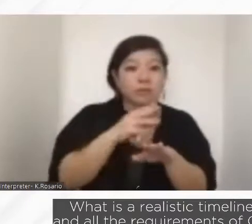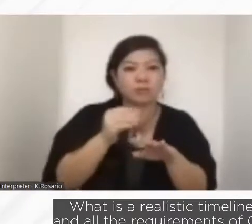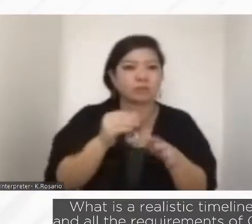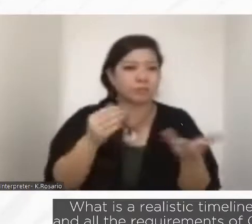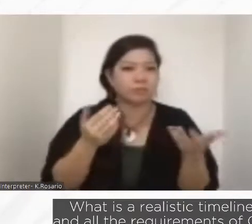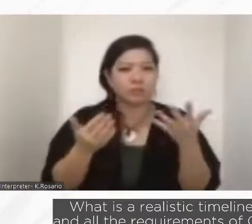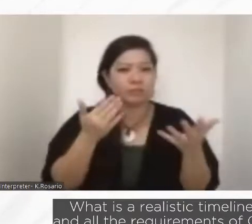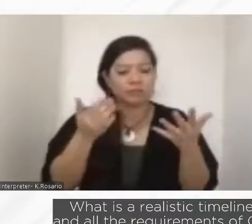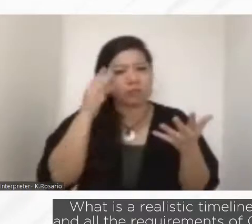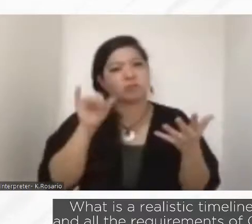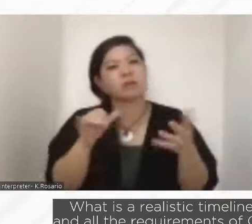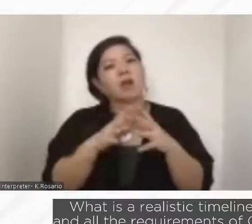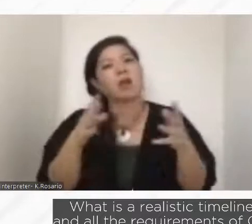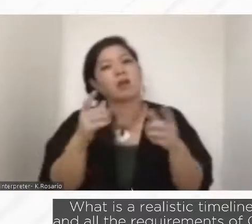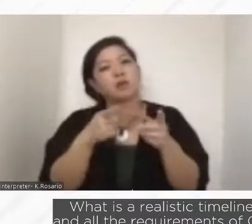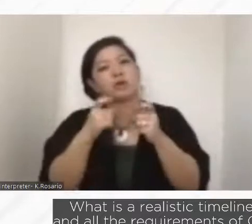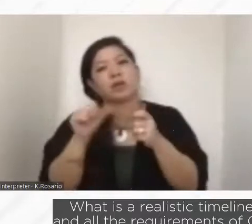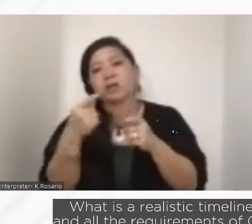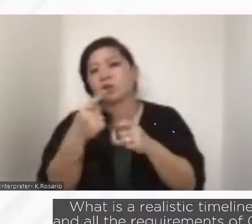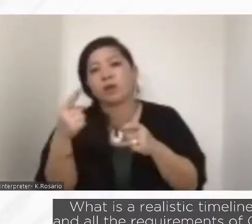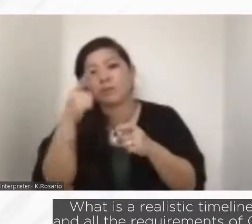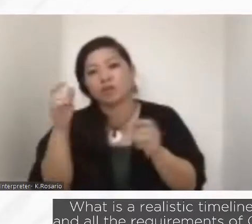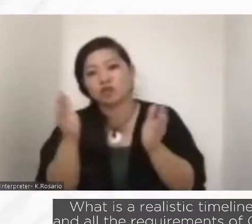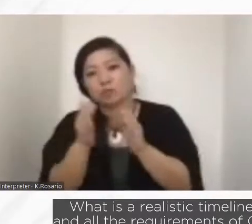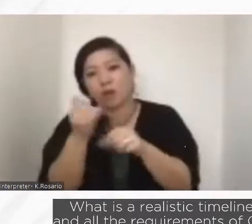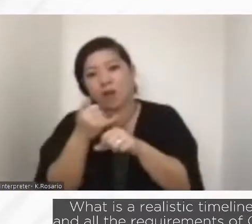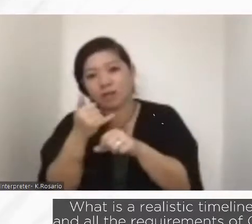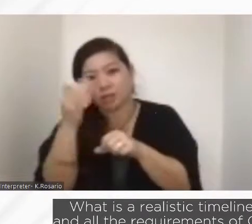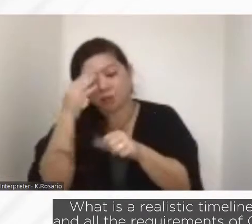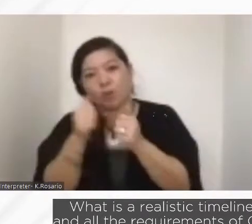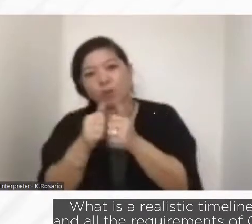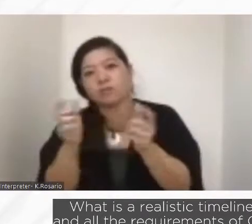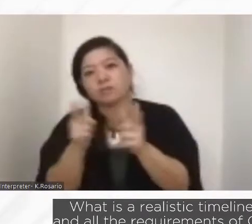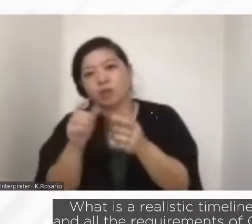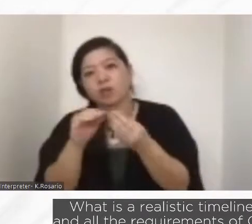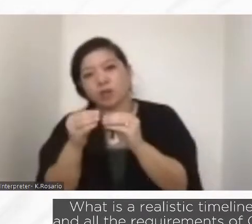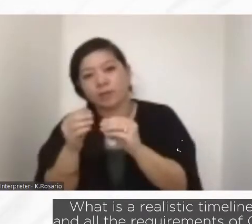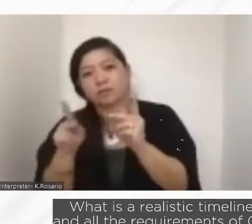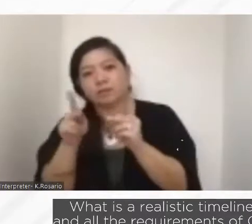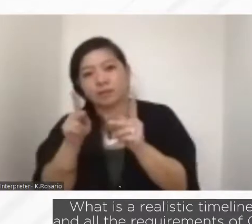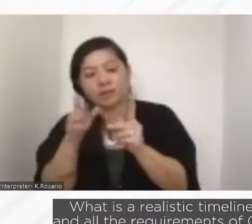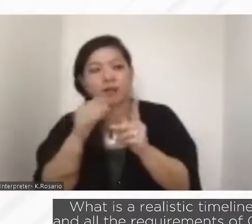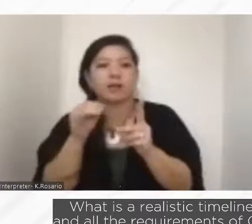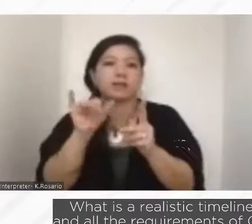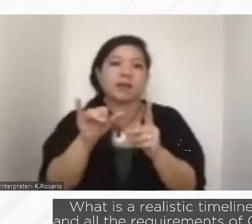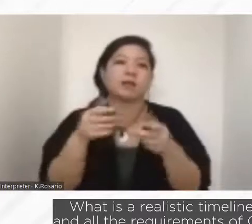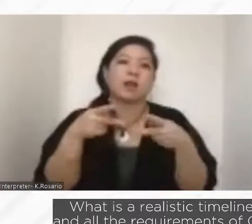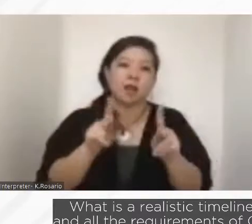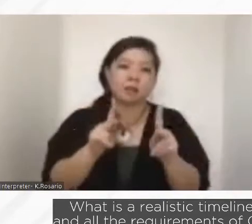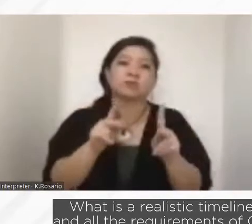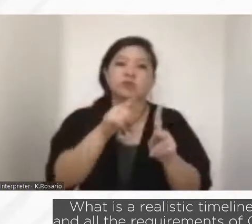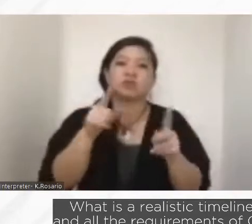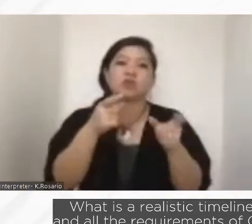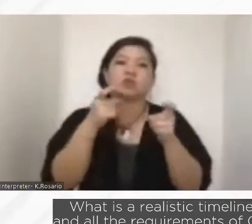normal a lot quicker than anyone else simply because you're a smaller island with smaller numbers of people, and that allows you to more quickly get to